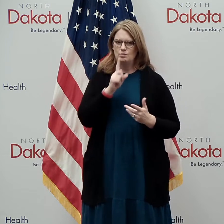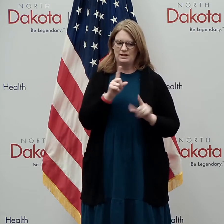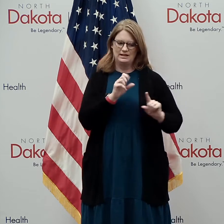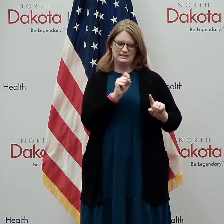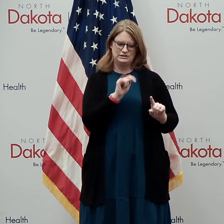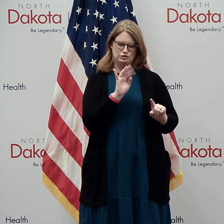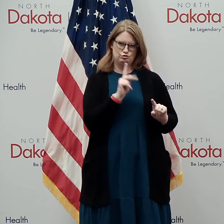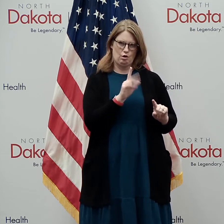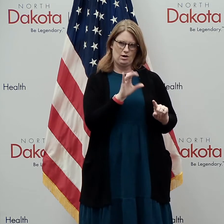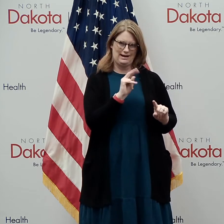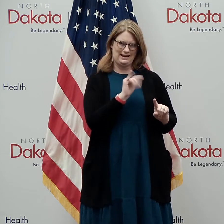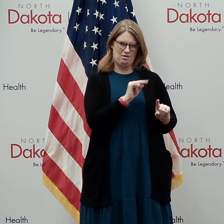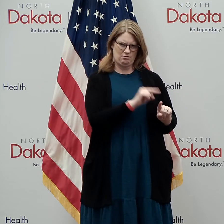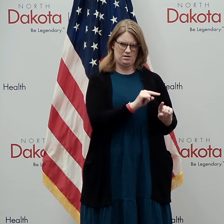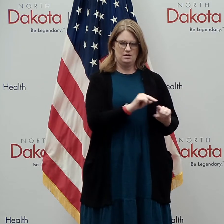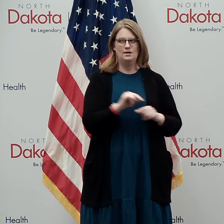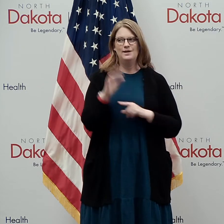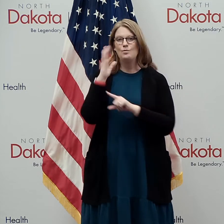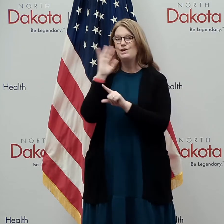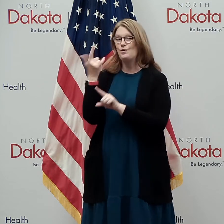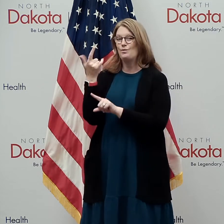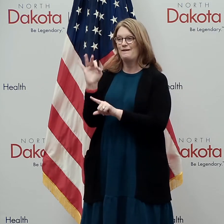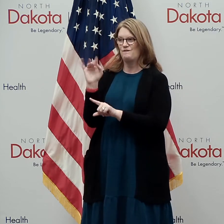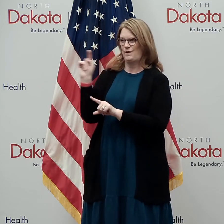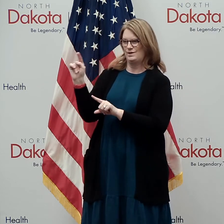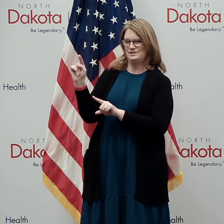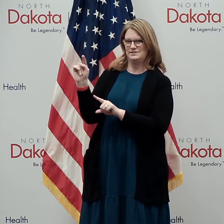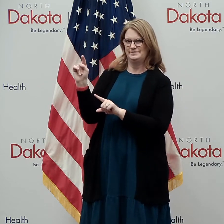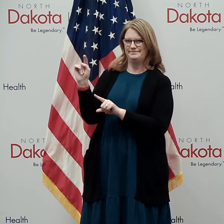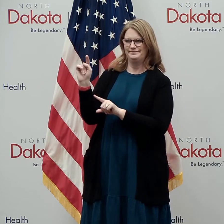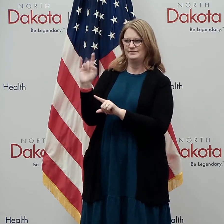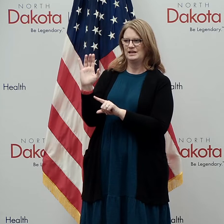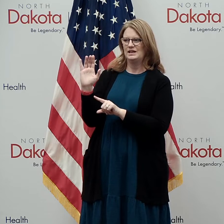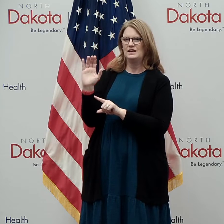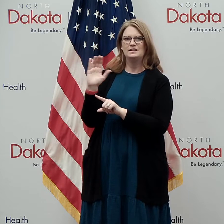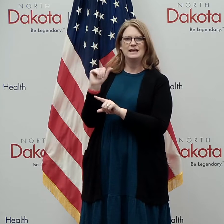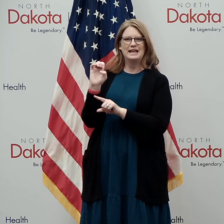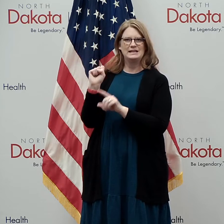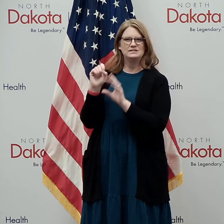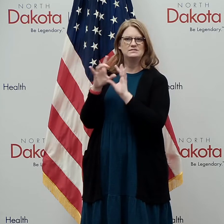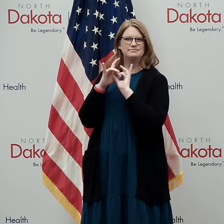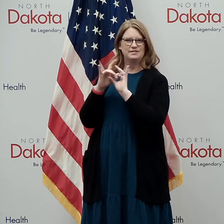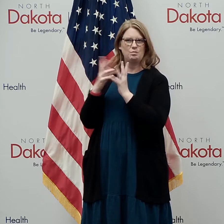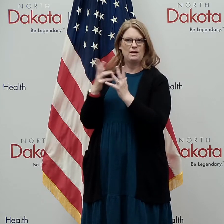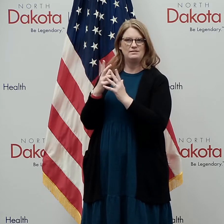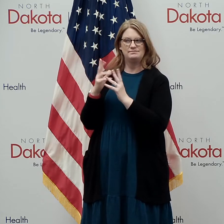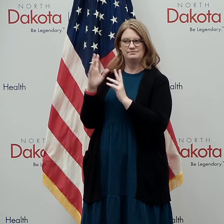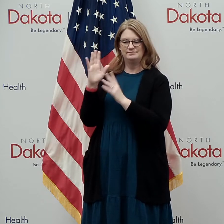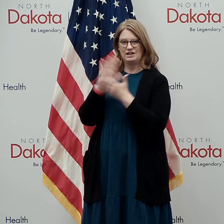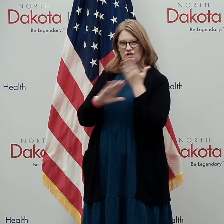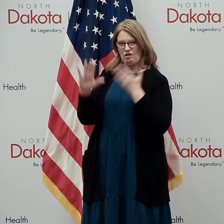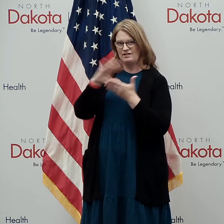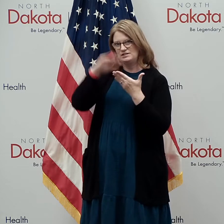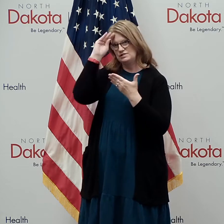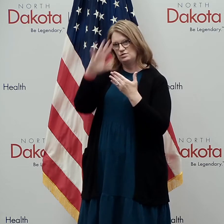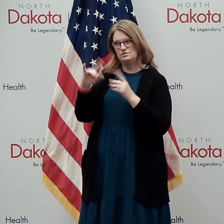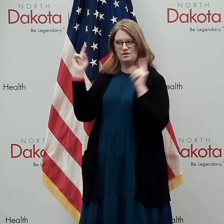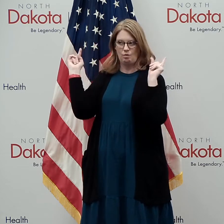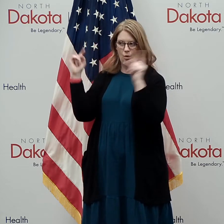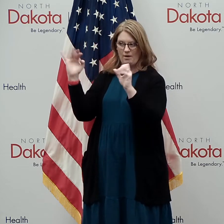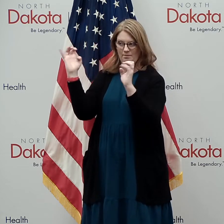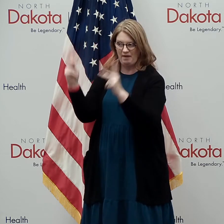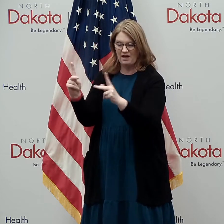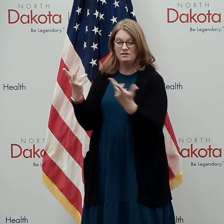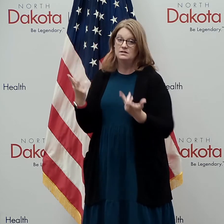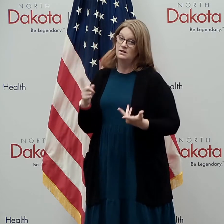County. We know that in Grand Forks, a number of cases there were related to returning college students, and I said that the university is doing a great job of